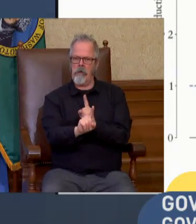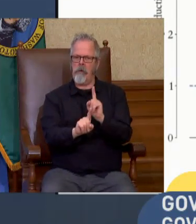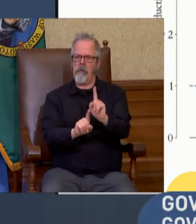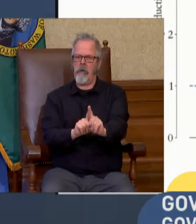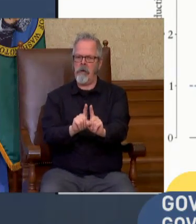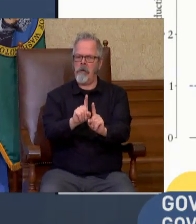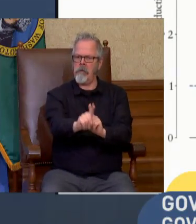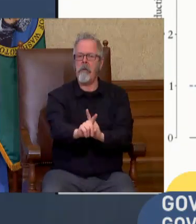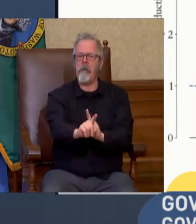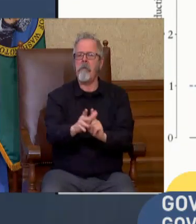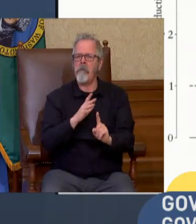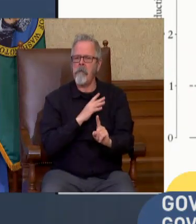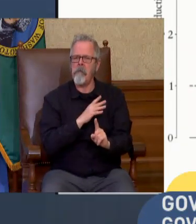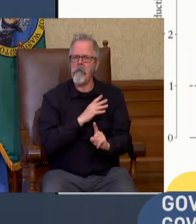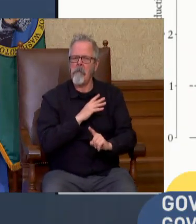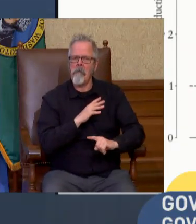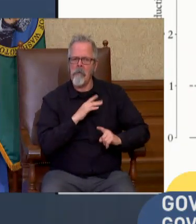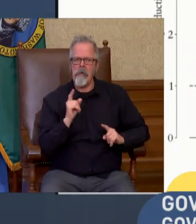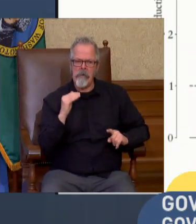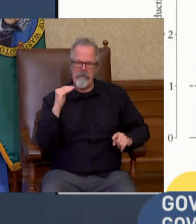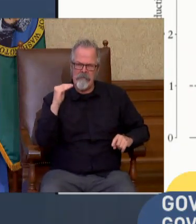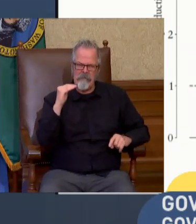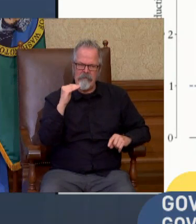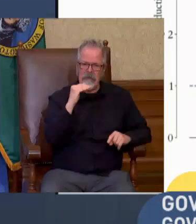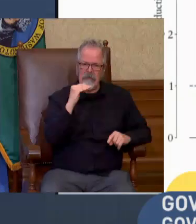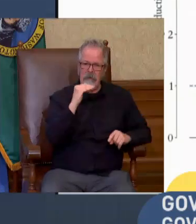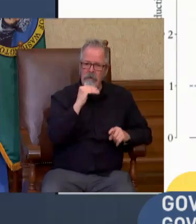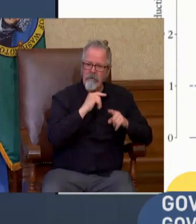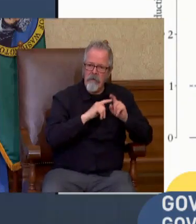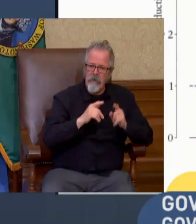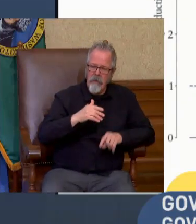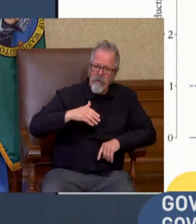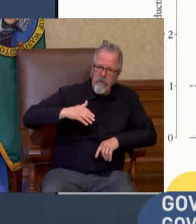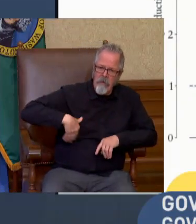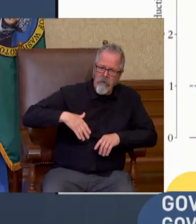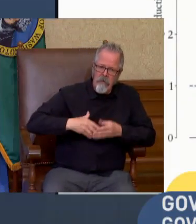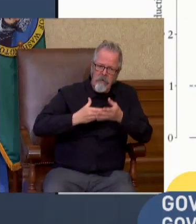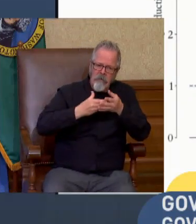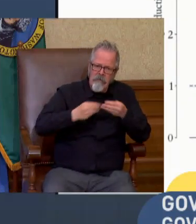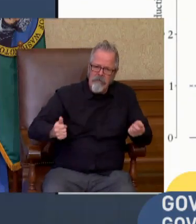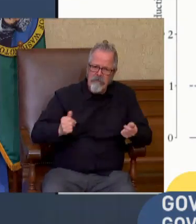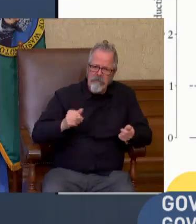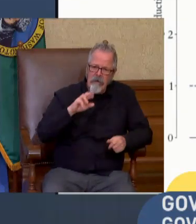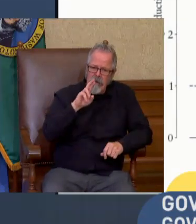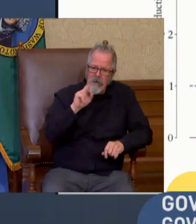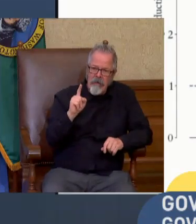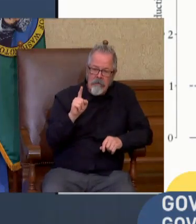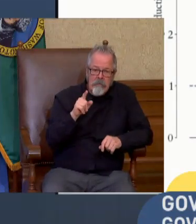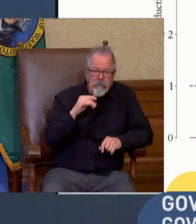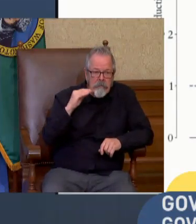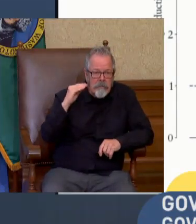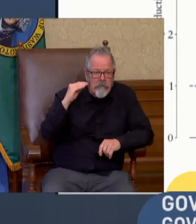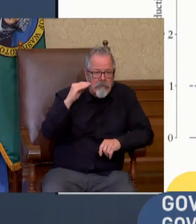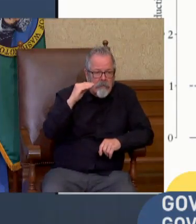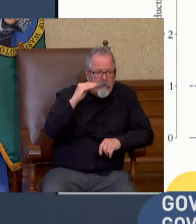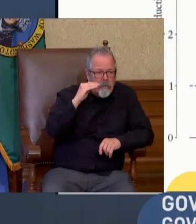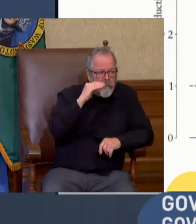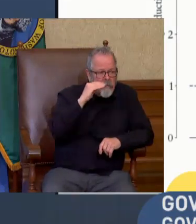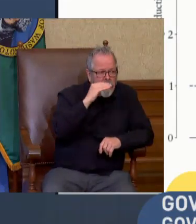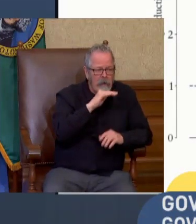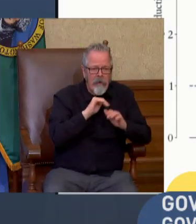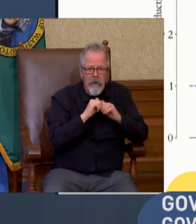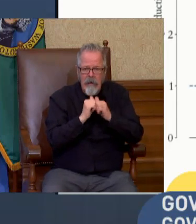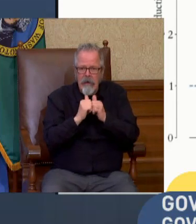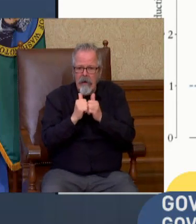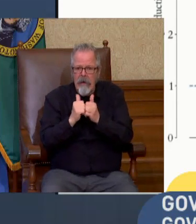have joined together to get a social distance that has made sure that we limit that to a 1-to-1